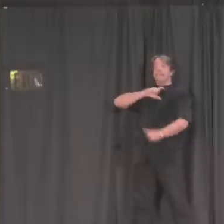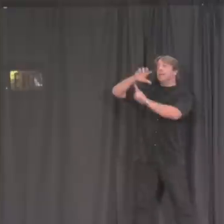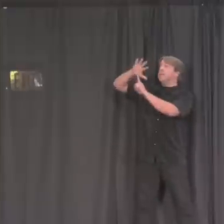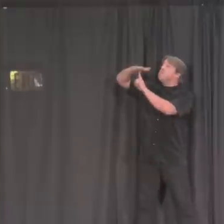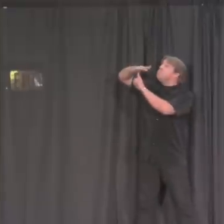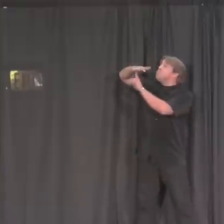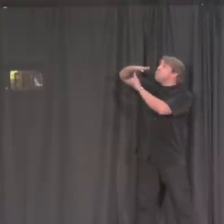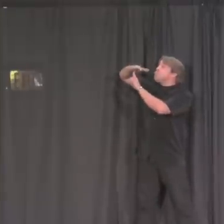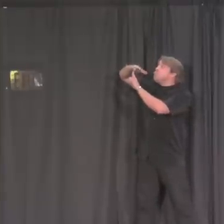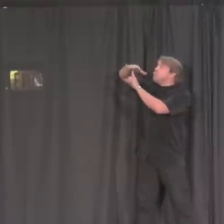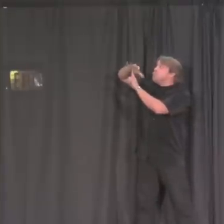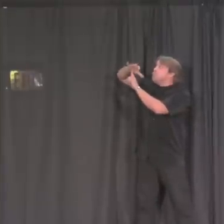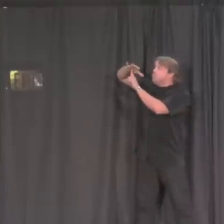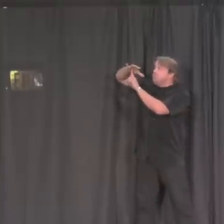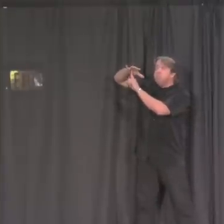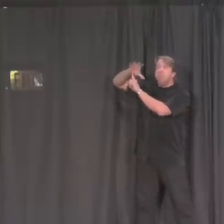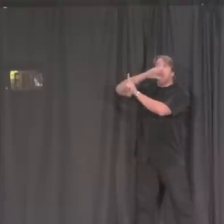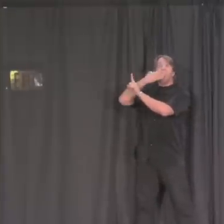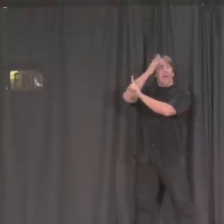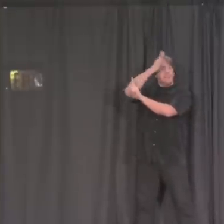You guys know the police helicopter lights?